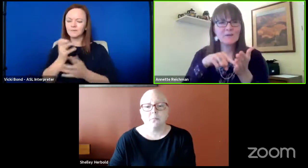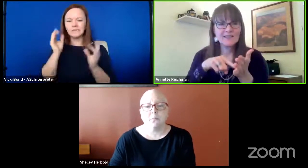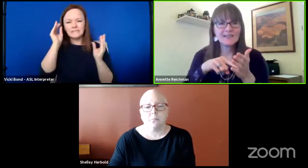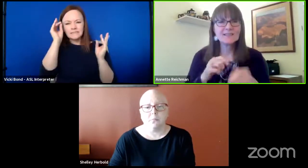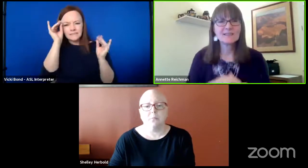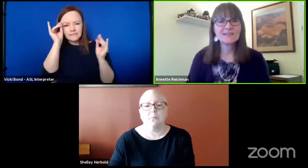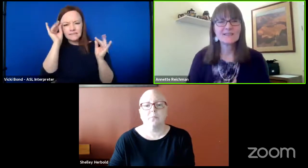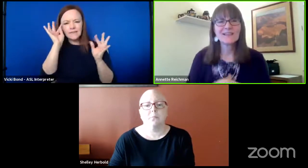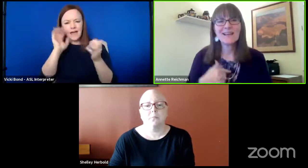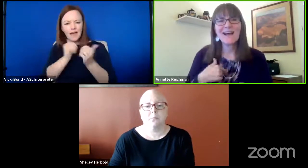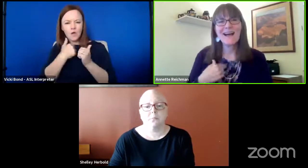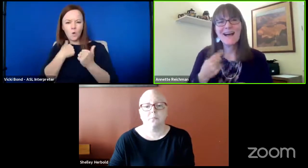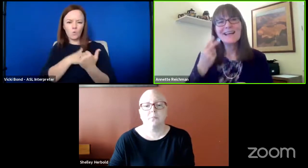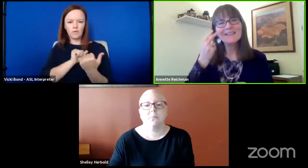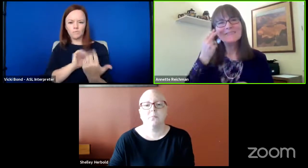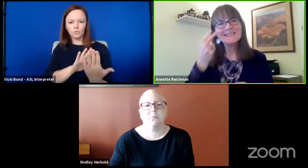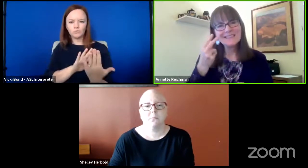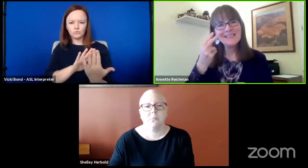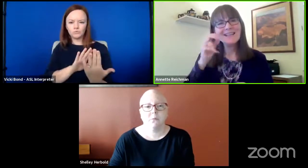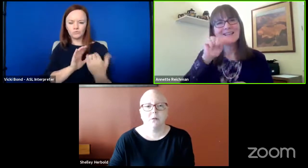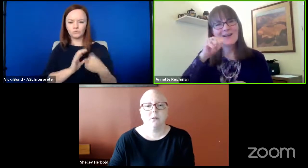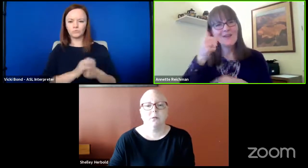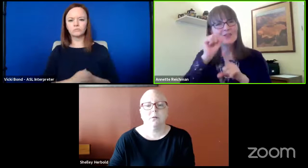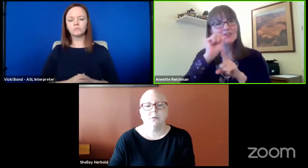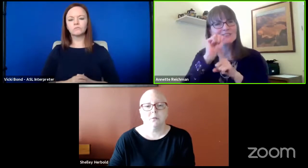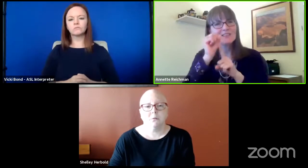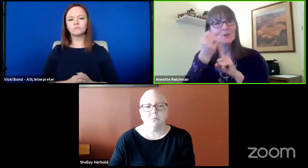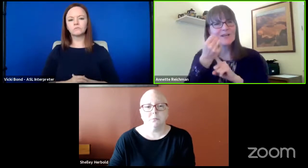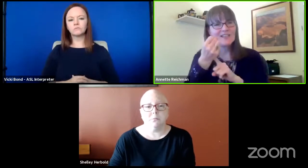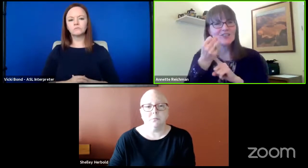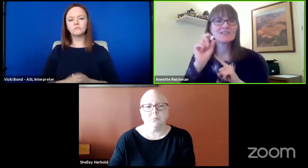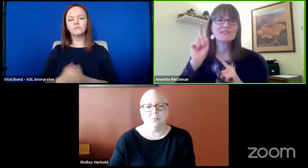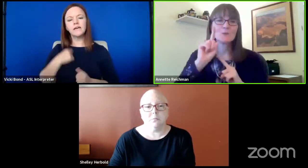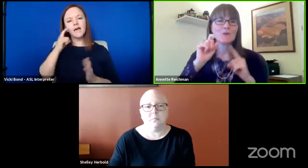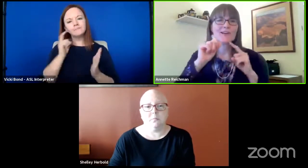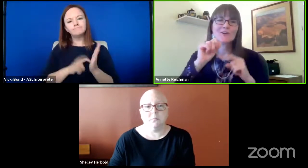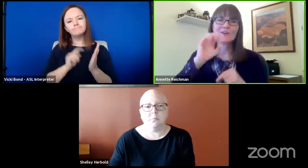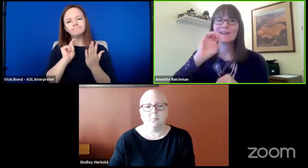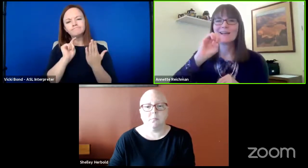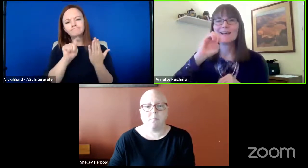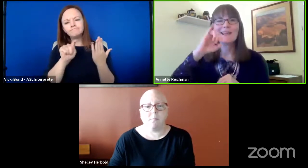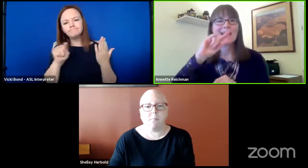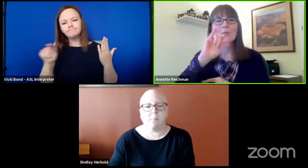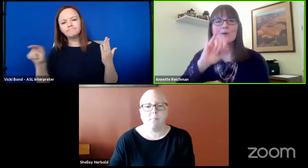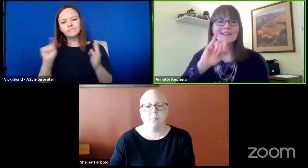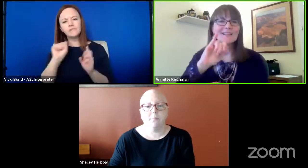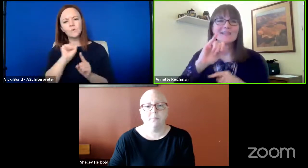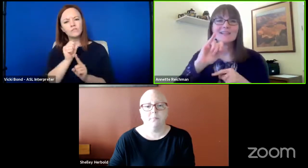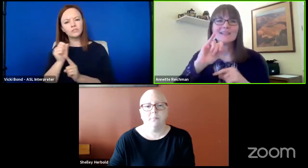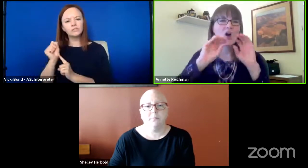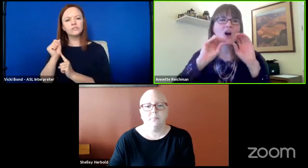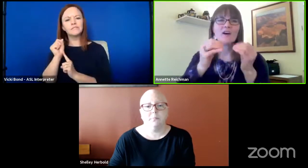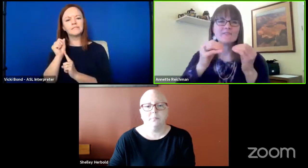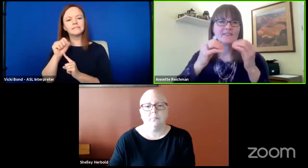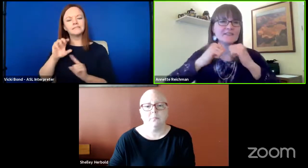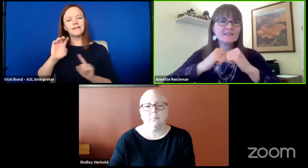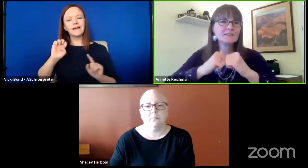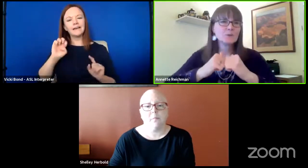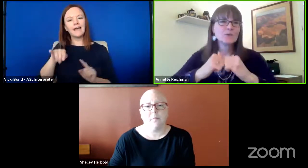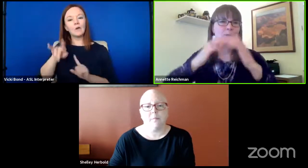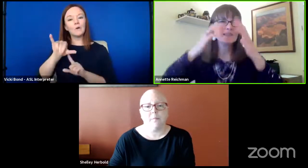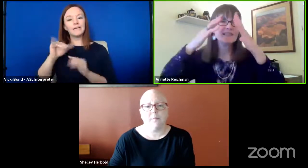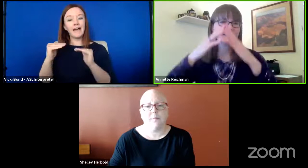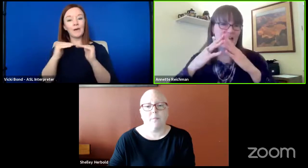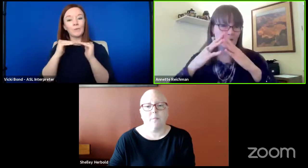how we do this. I have seen other situations where an equity